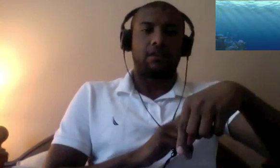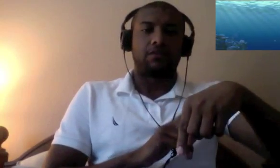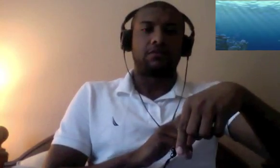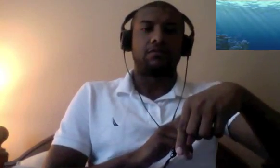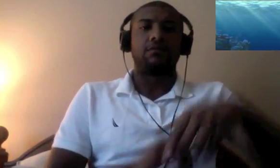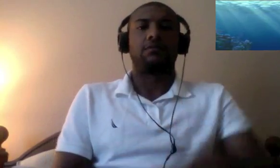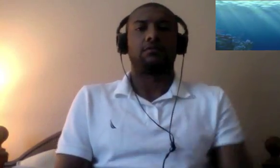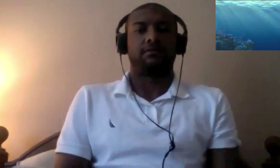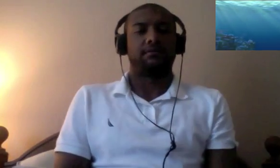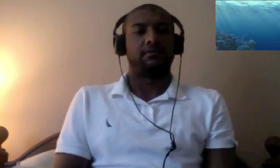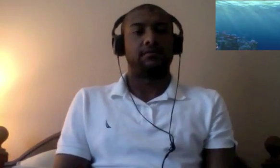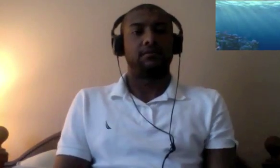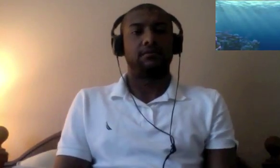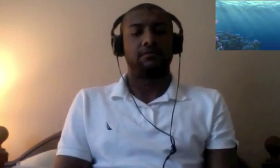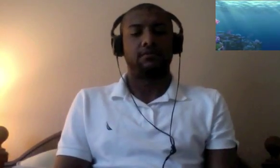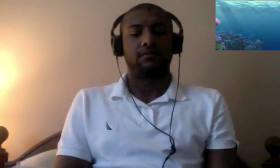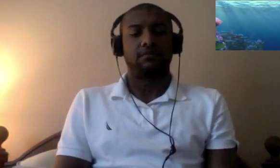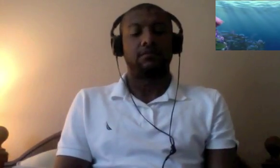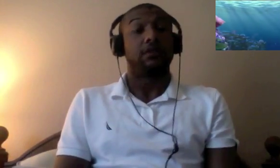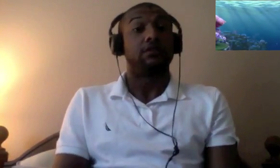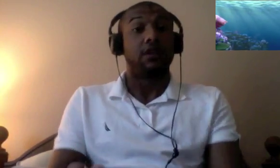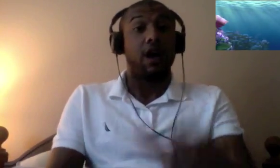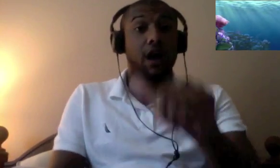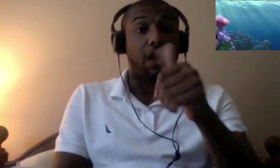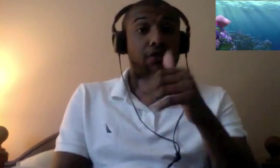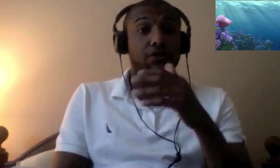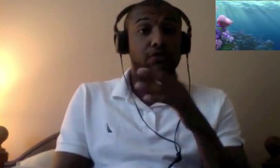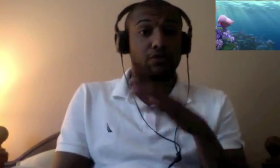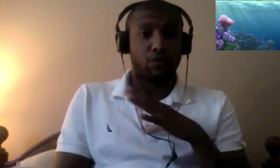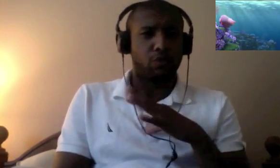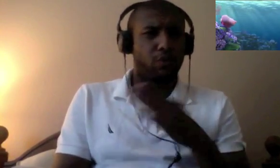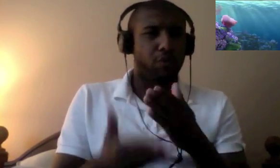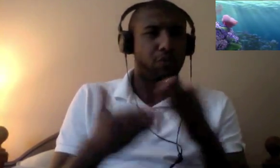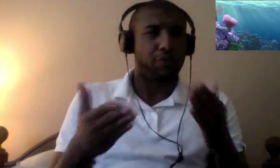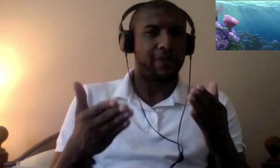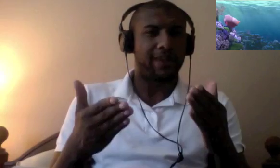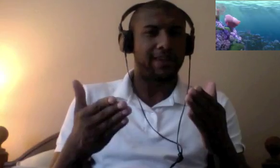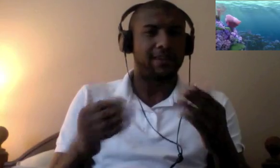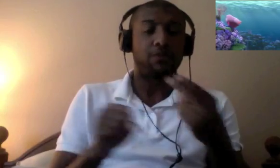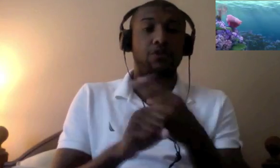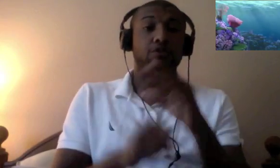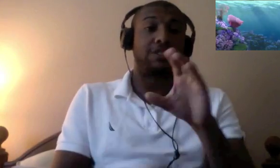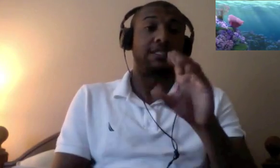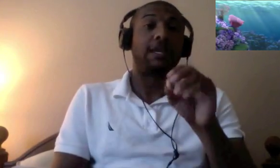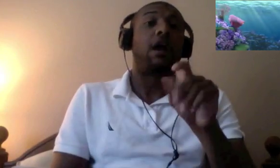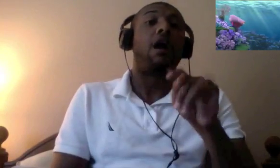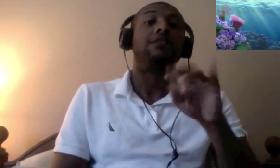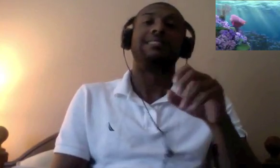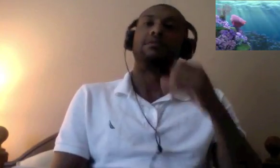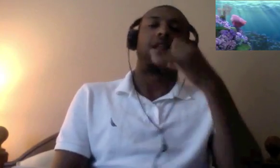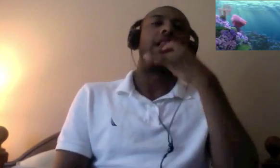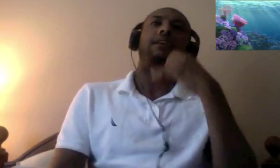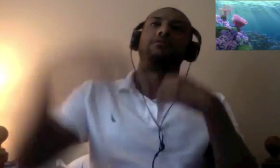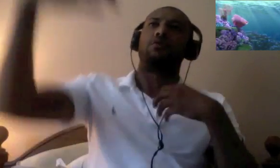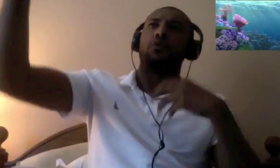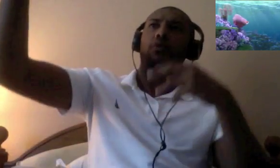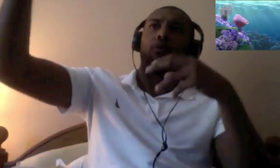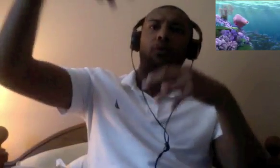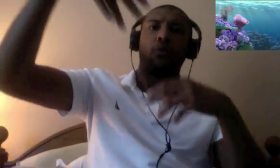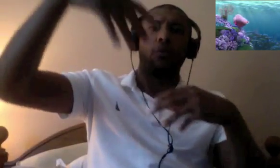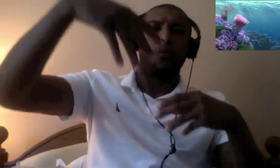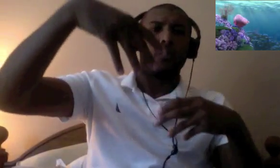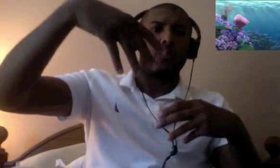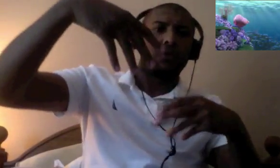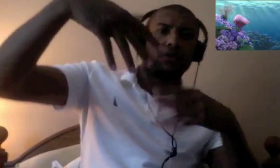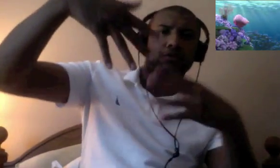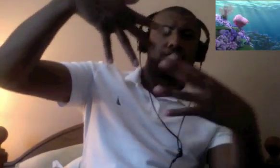The other really cool thing you can see here is that we lit that particulate only with the caustics. so that as it goes in and out of those ribbons of light,